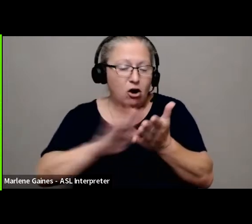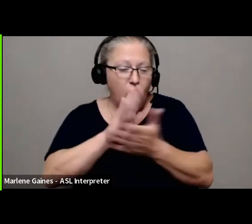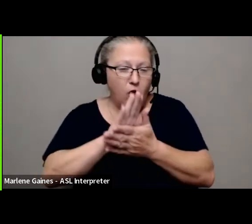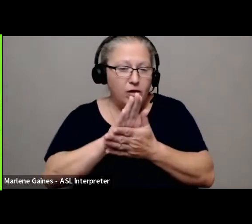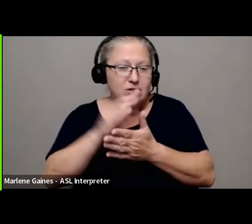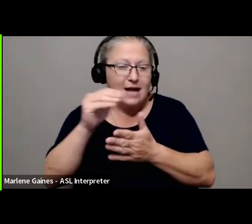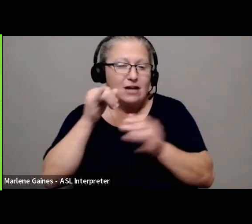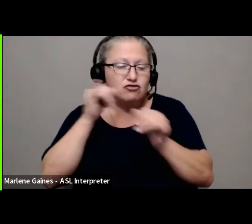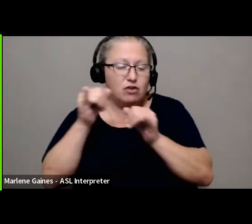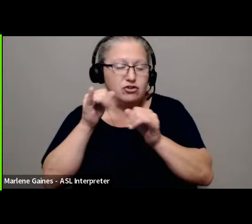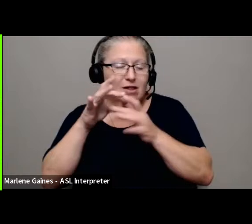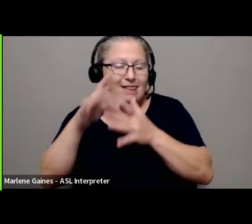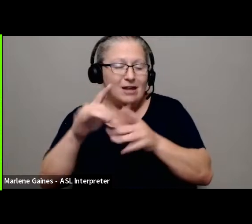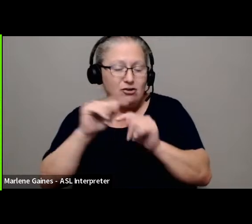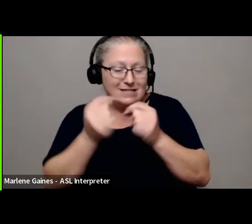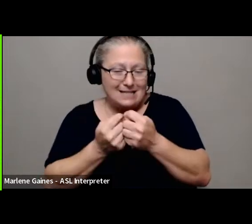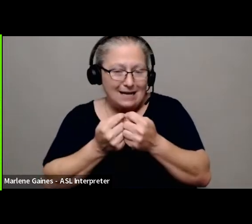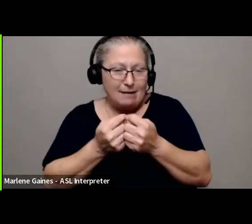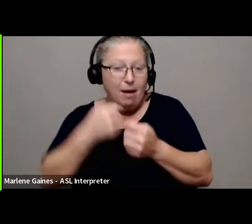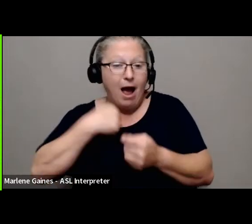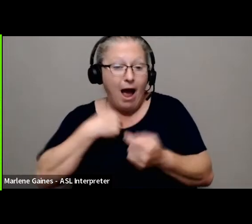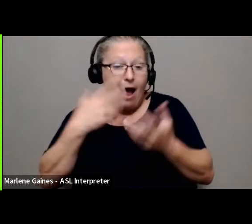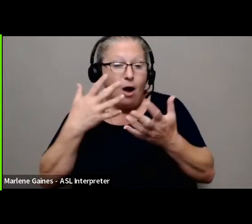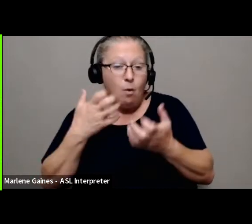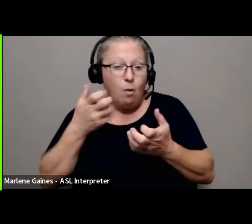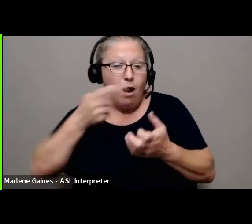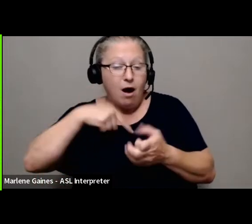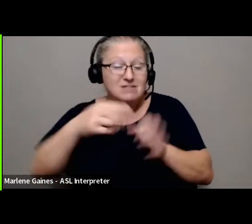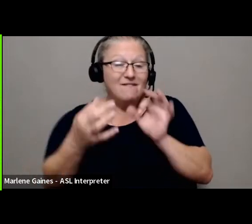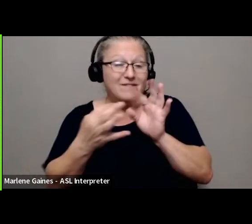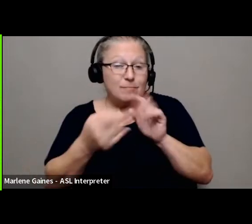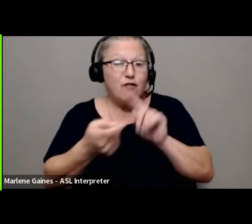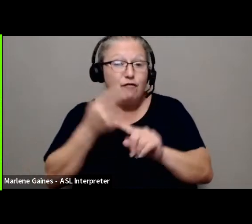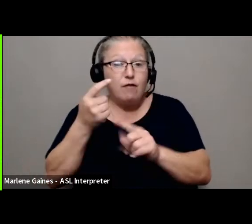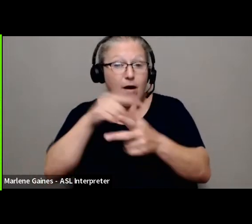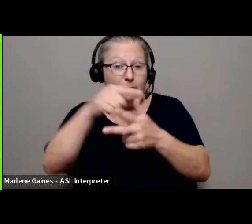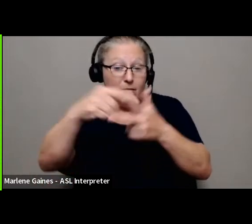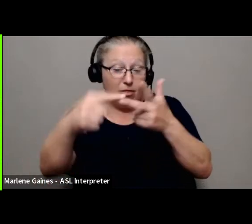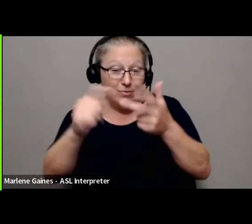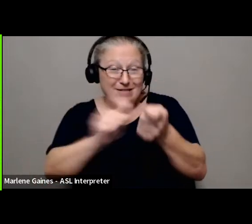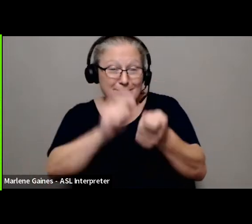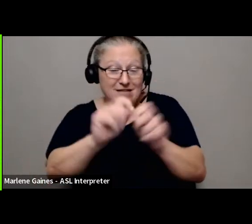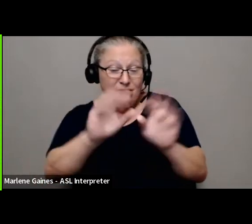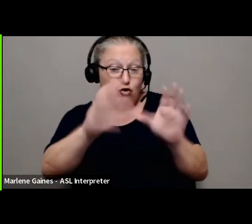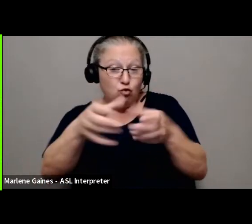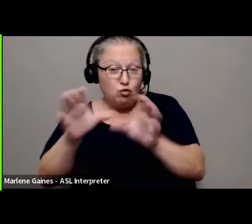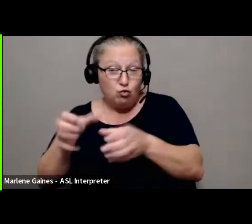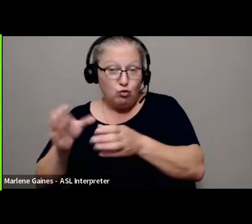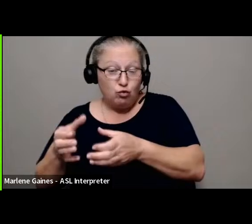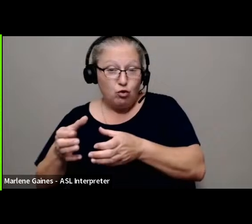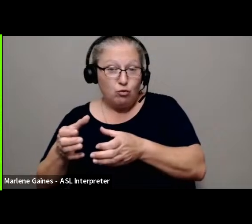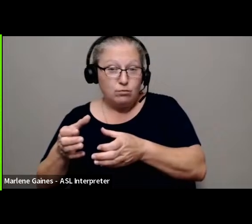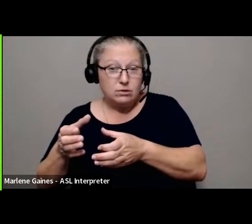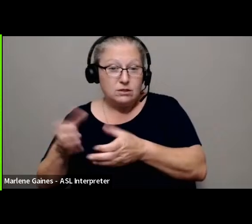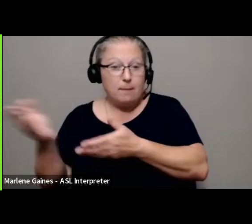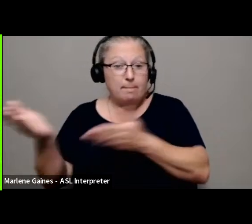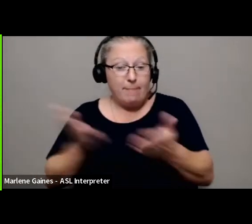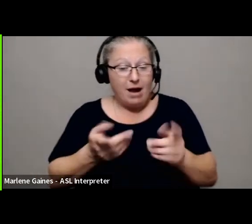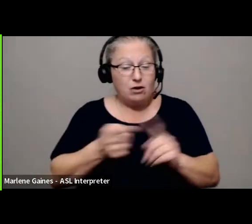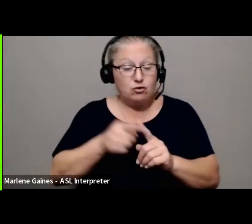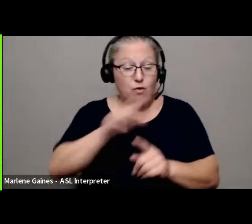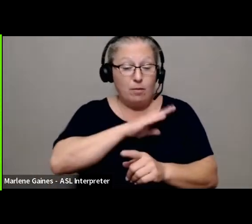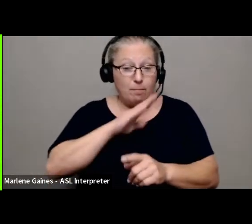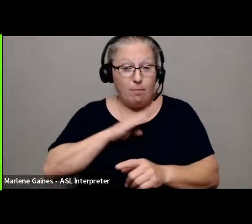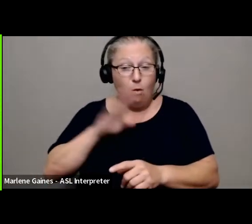instructional leadership teams. So I'd like to get us some feedback from those 3 specific groups back to the board. Bob, you asked for